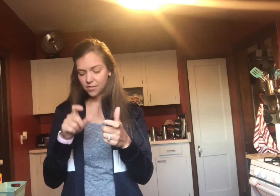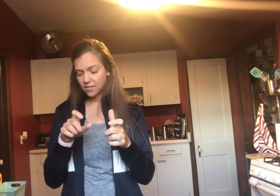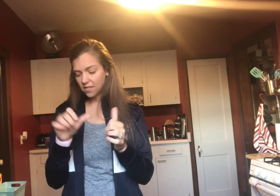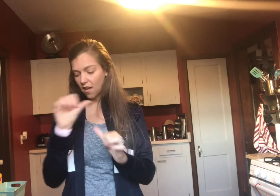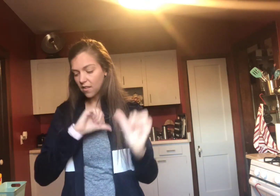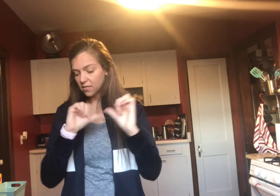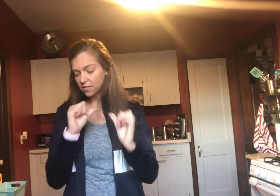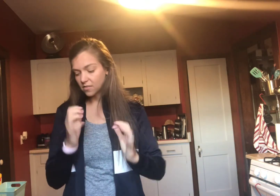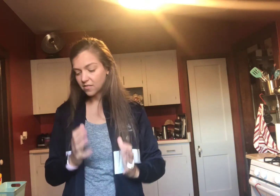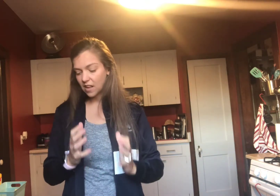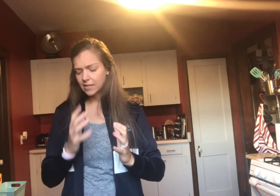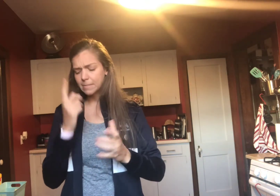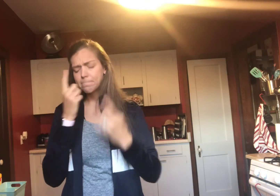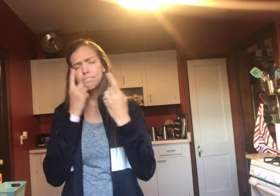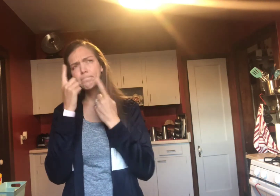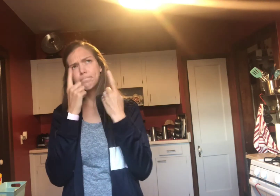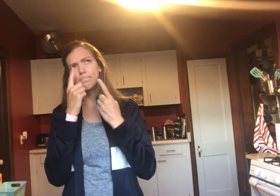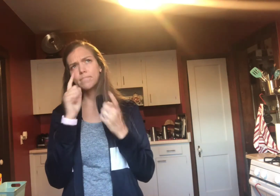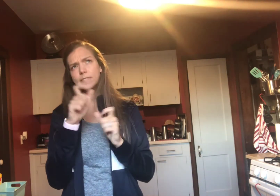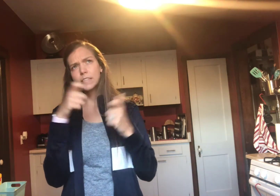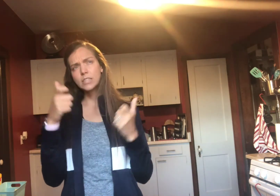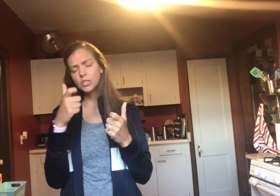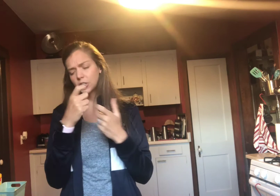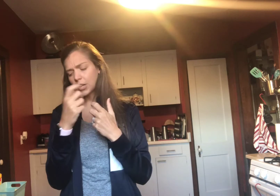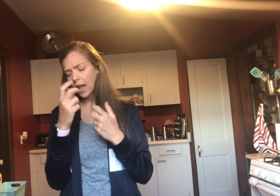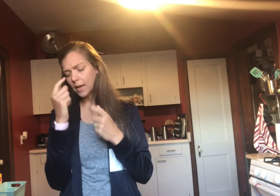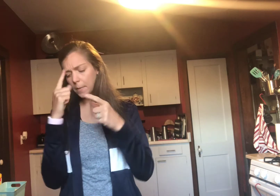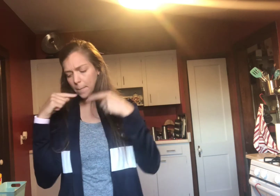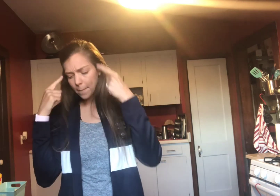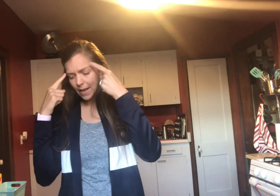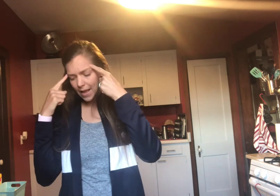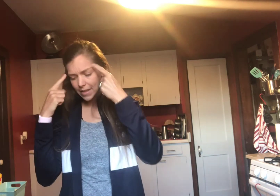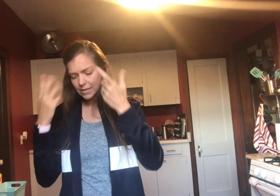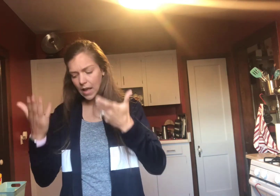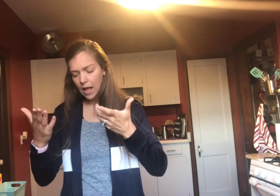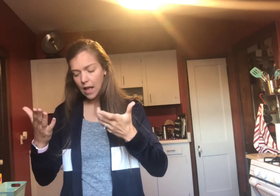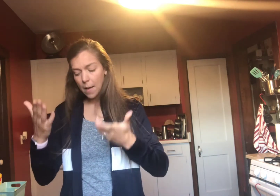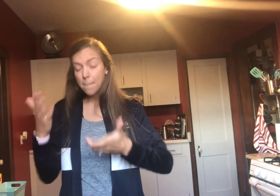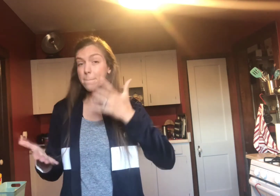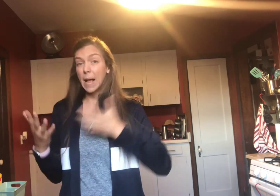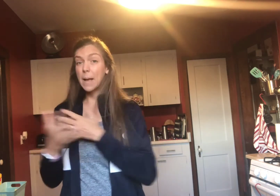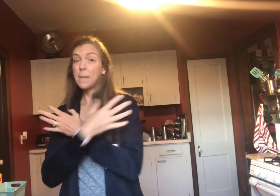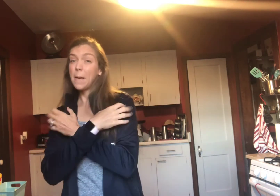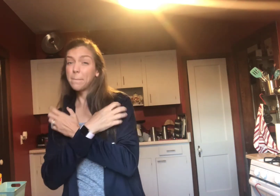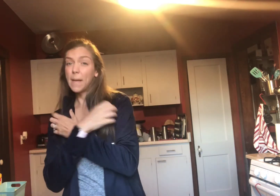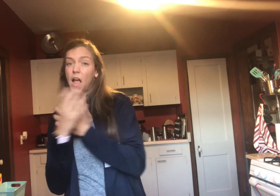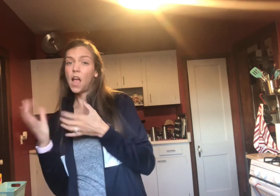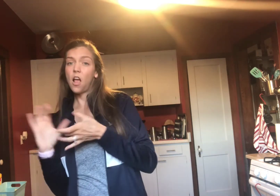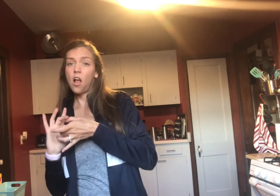For many years, scientists wondered if the giant panda is a bear or a relative of the